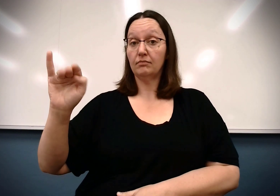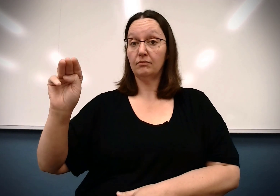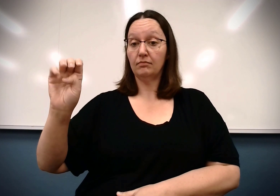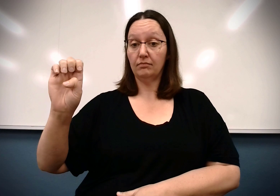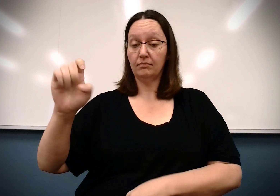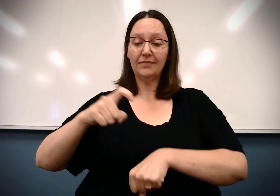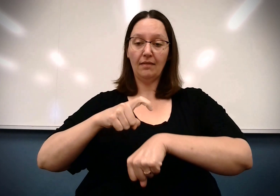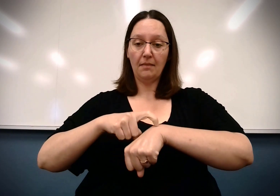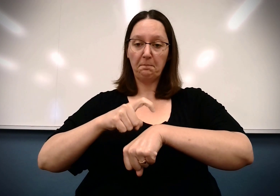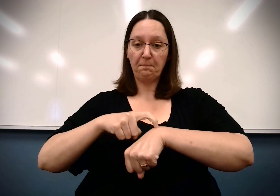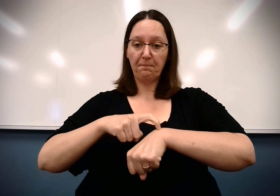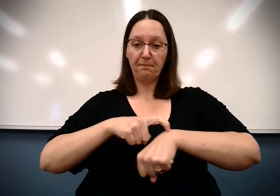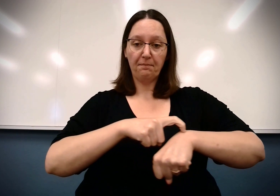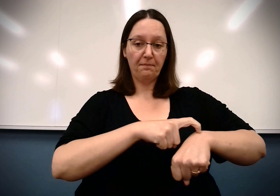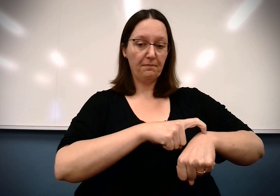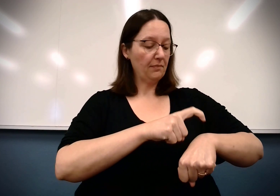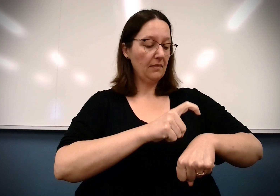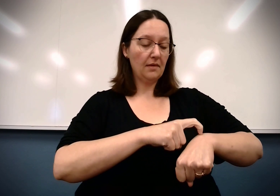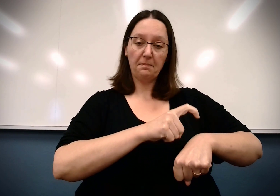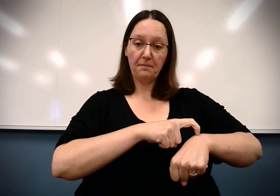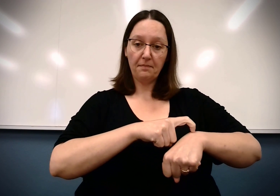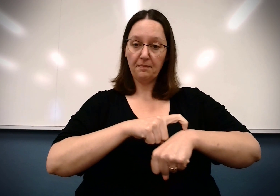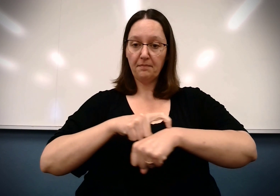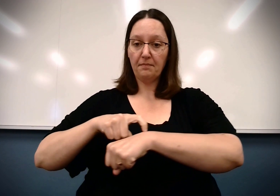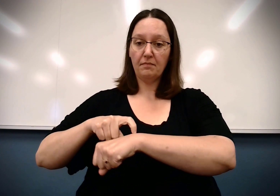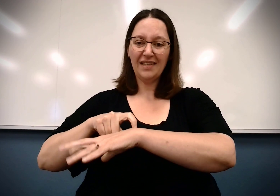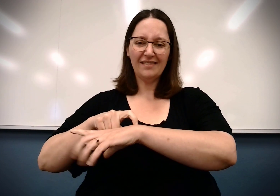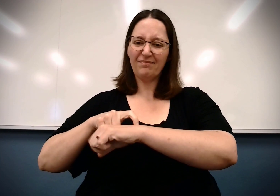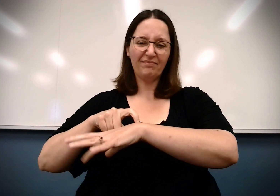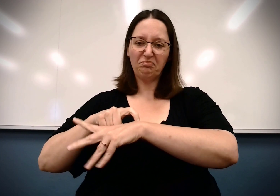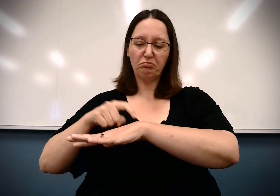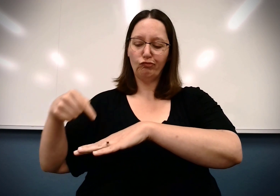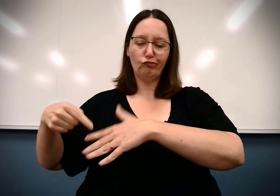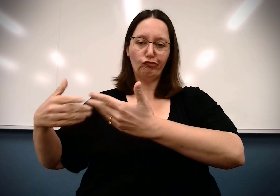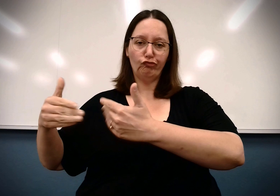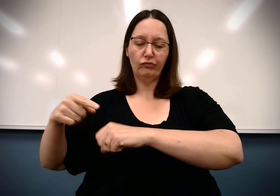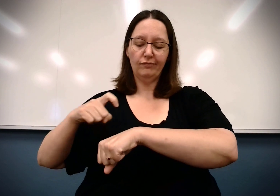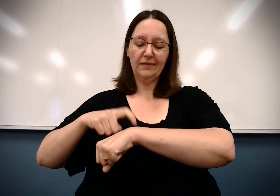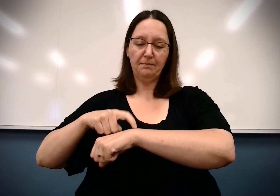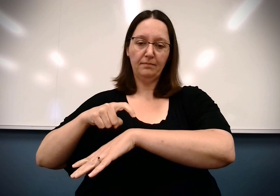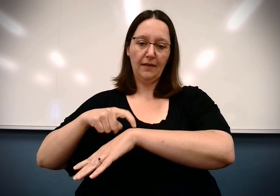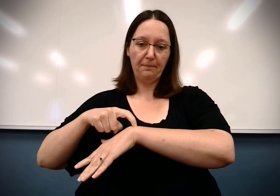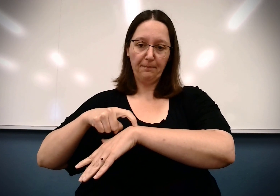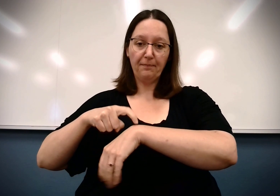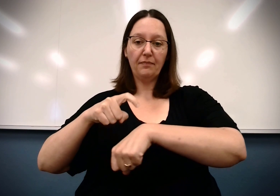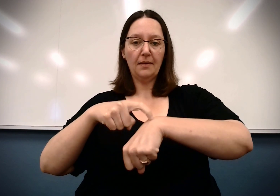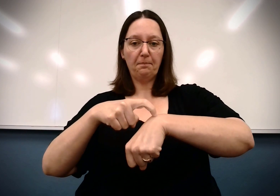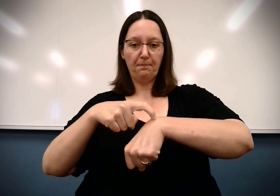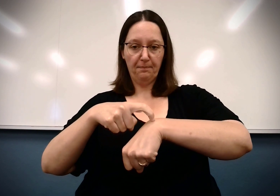The first, sign for time, you have an X tapping on your wrist, your non-dominant wrist. Your non-dominant hand shape doesn't matter.